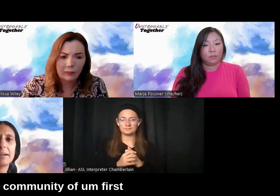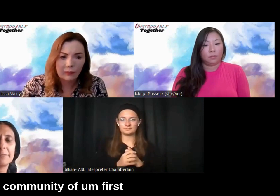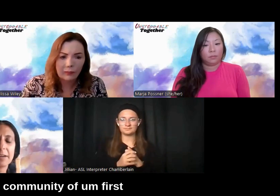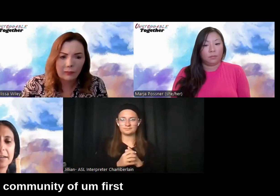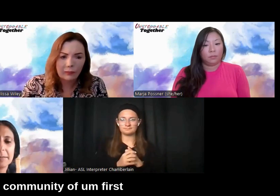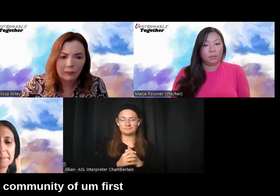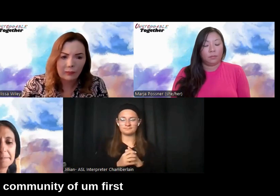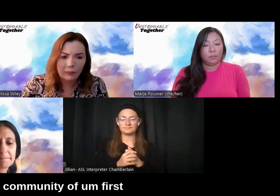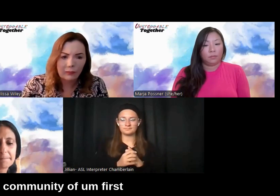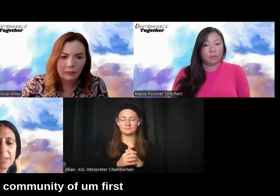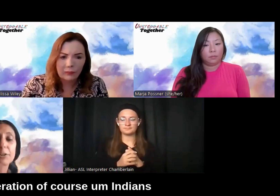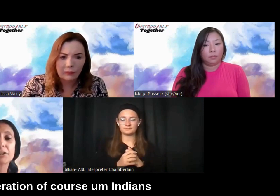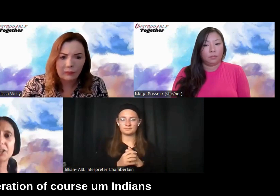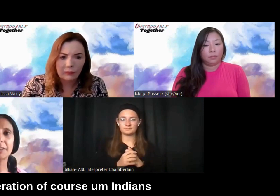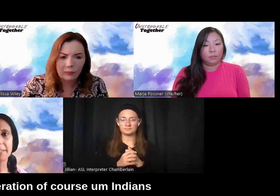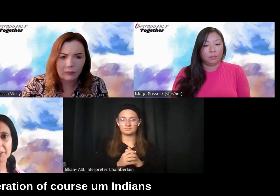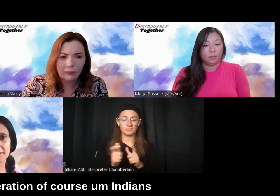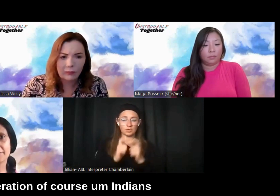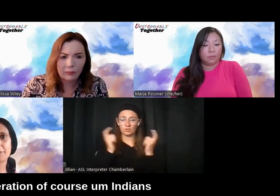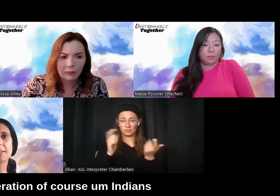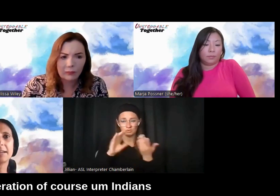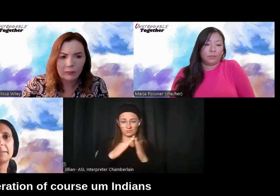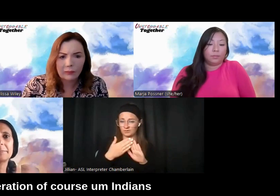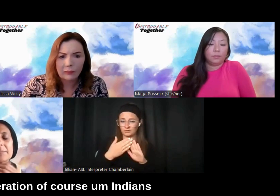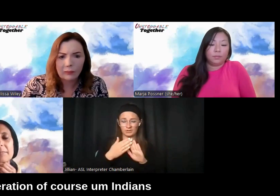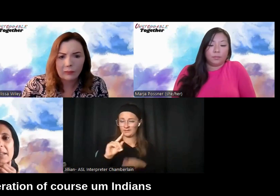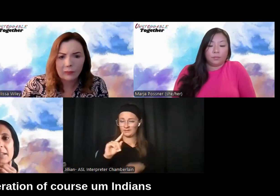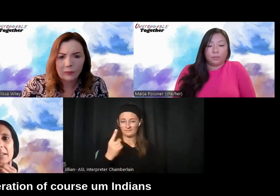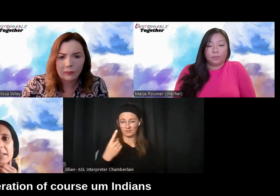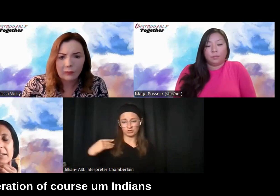community of first generation, of course,